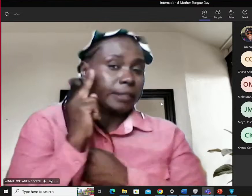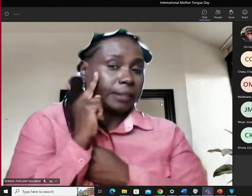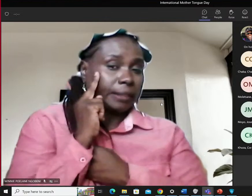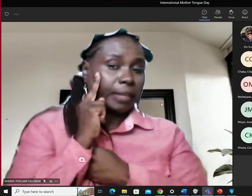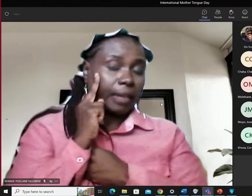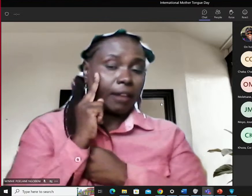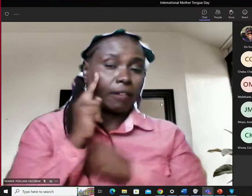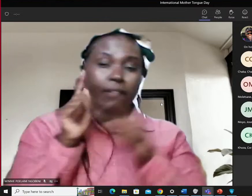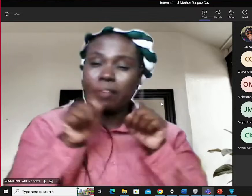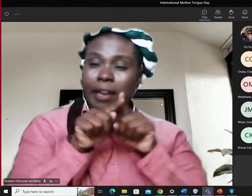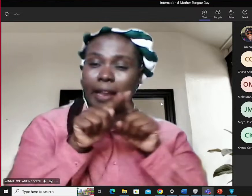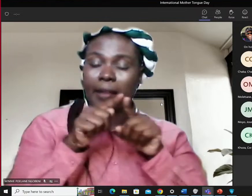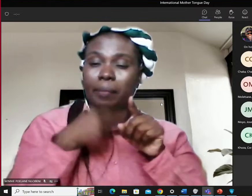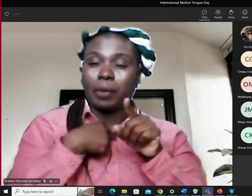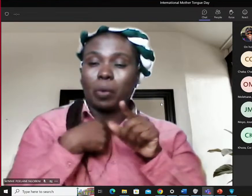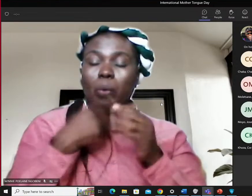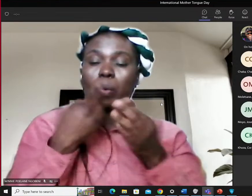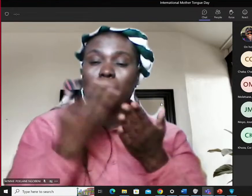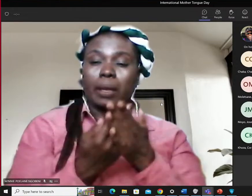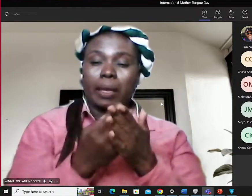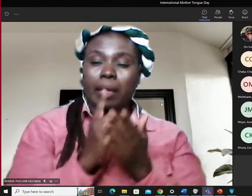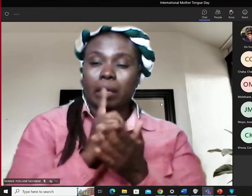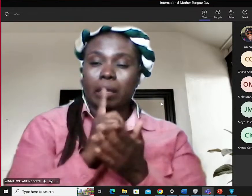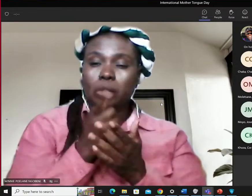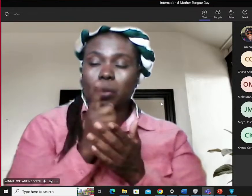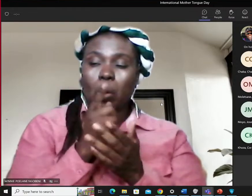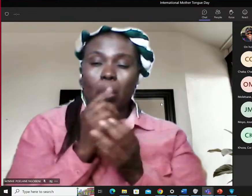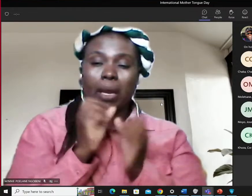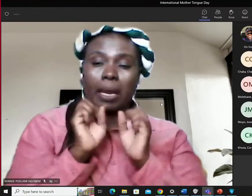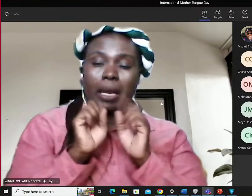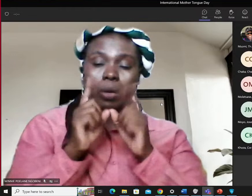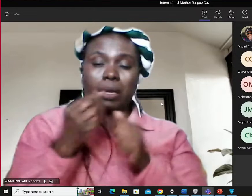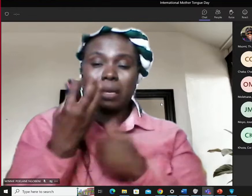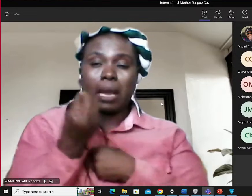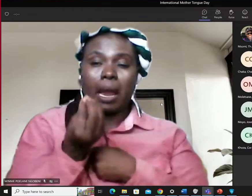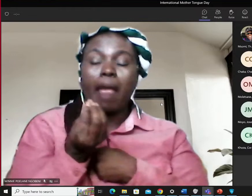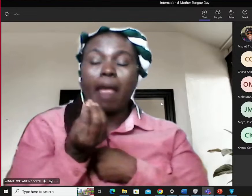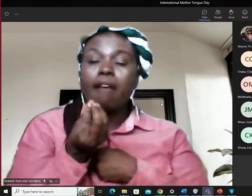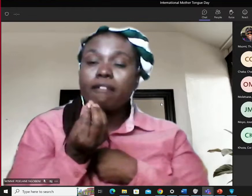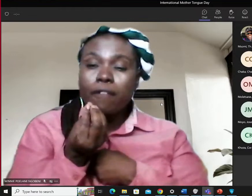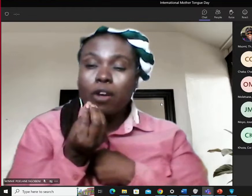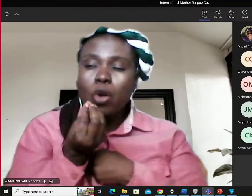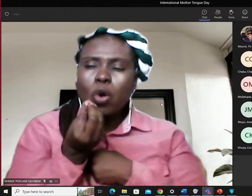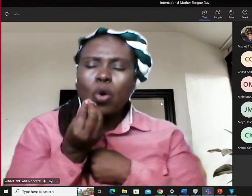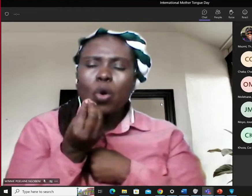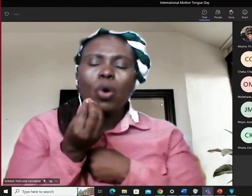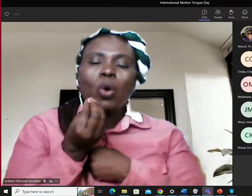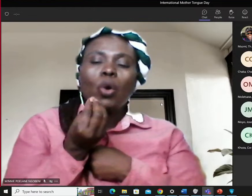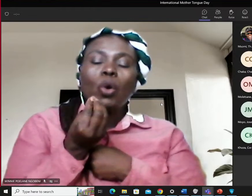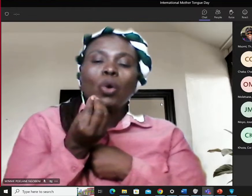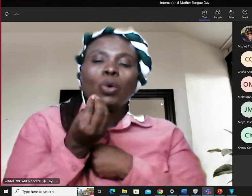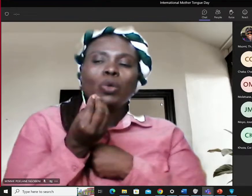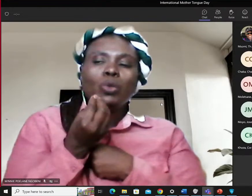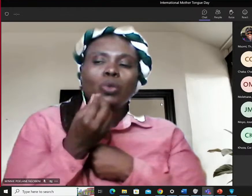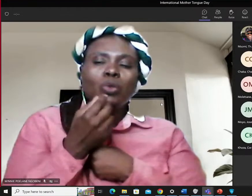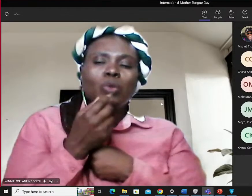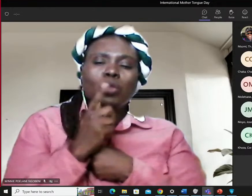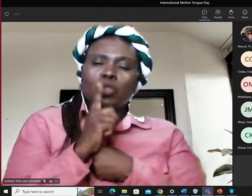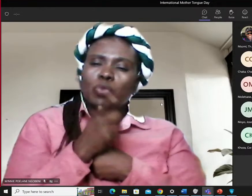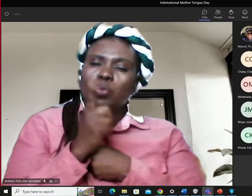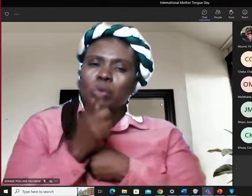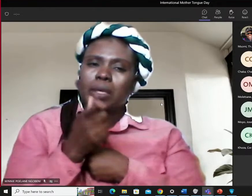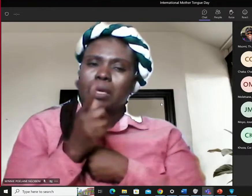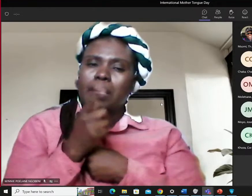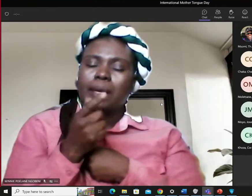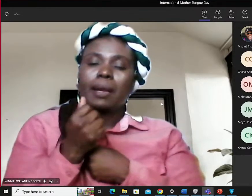been educated now. They are like a wall. You speak to, there is no reaction.